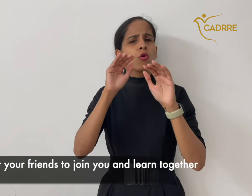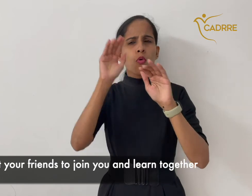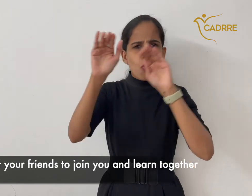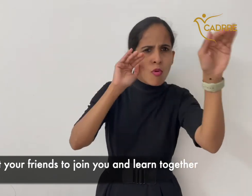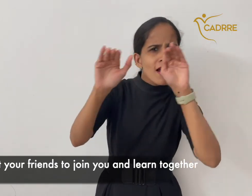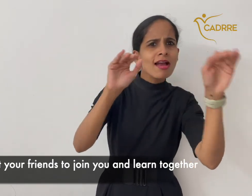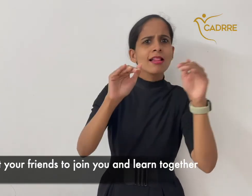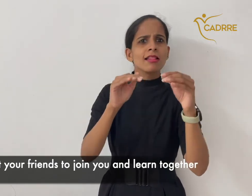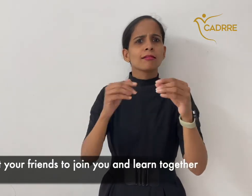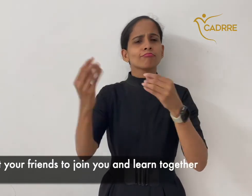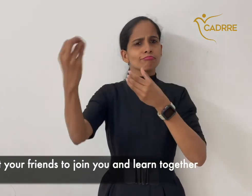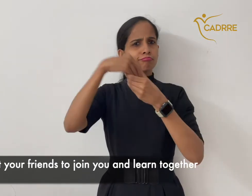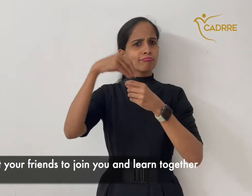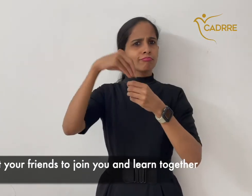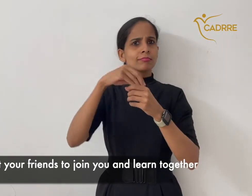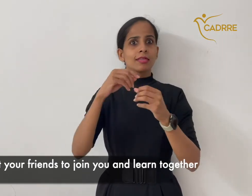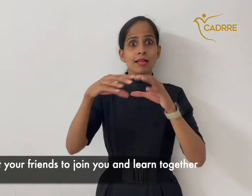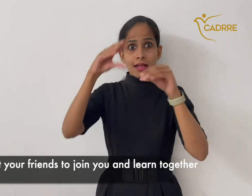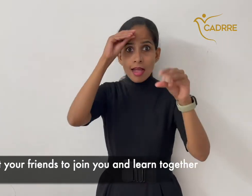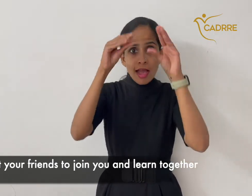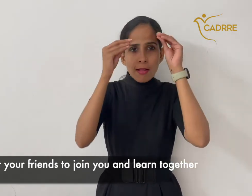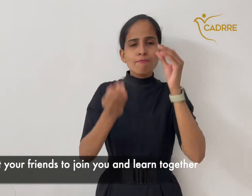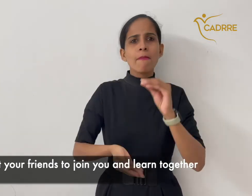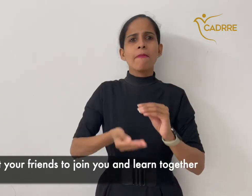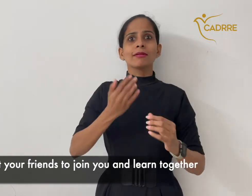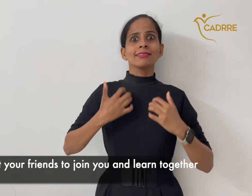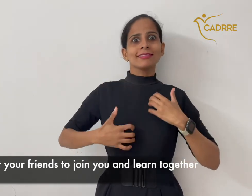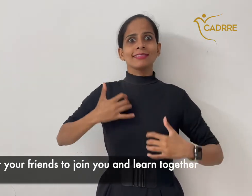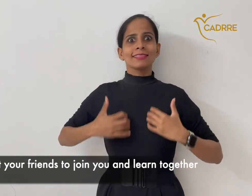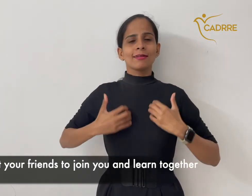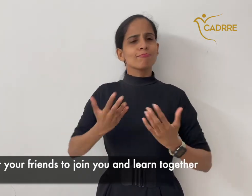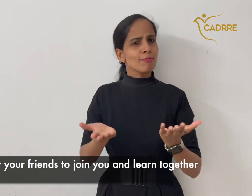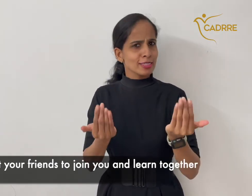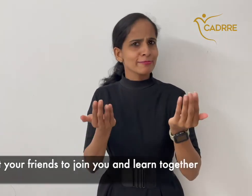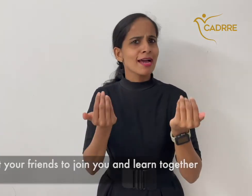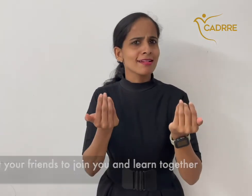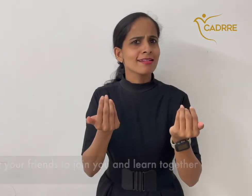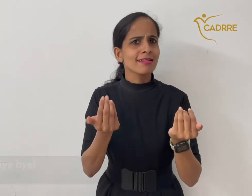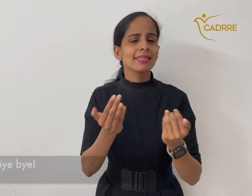together. Thank you. Bye-bye.